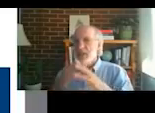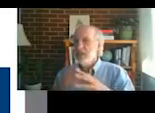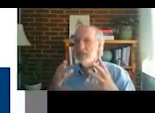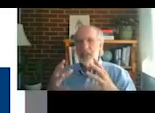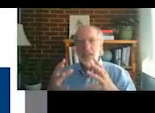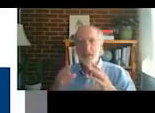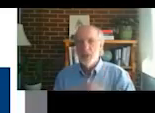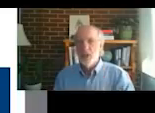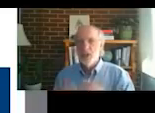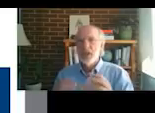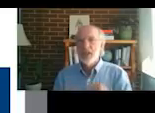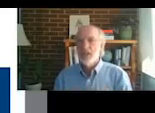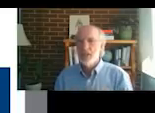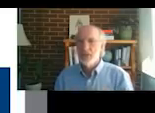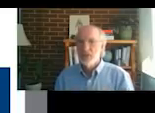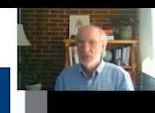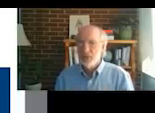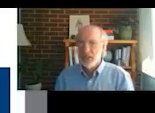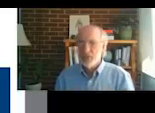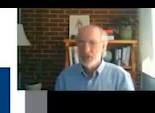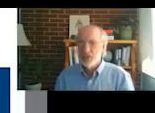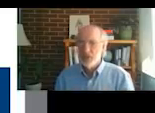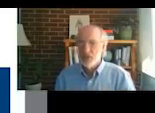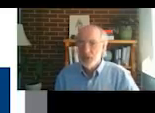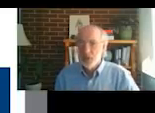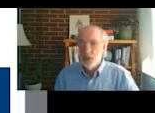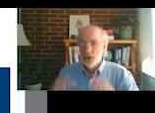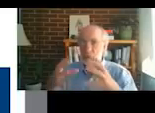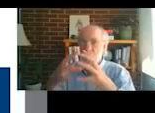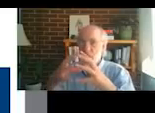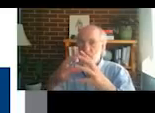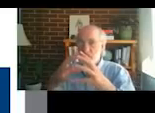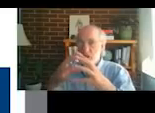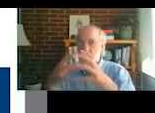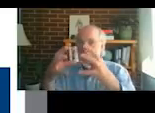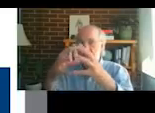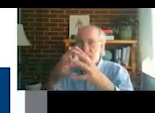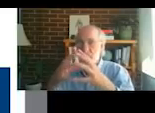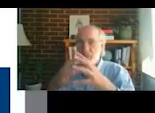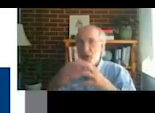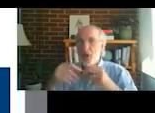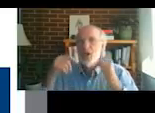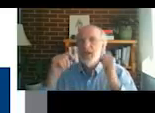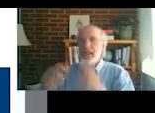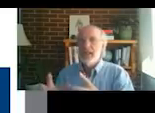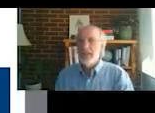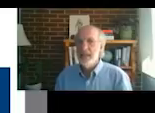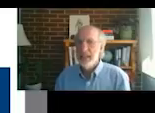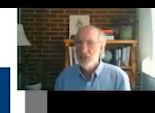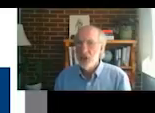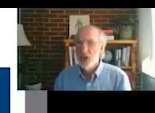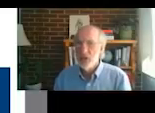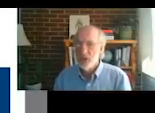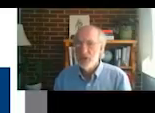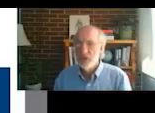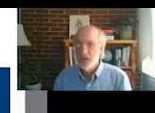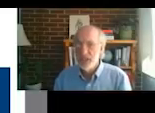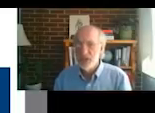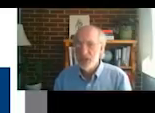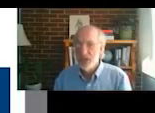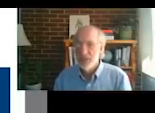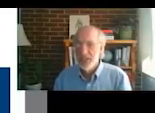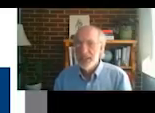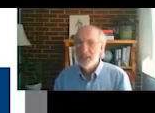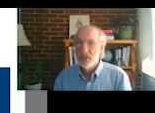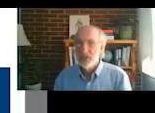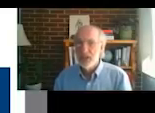ball. They love getting the ball, and you've set up situations where they want the ball, you show them ball, and they learn ball, and that's all you're